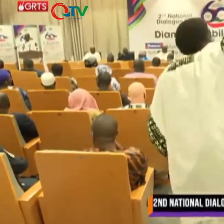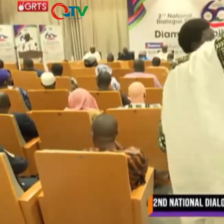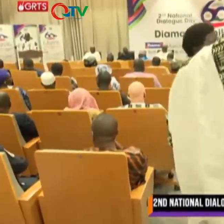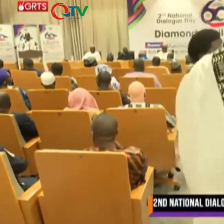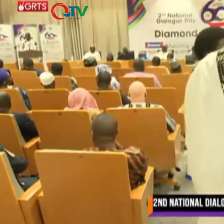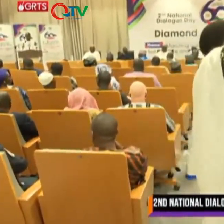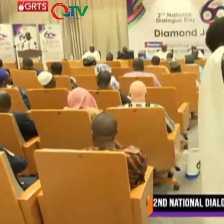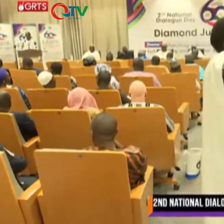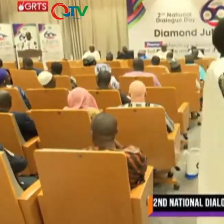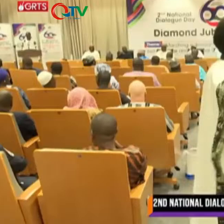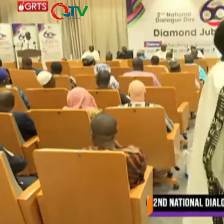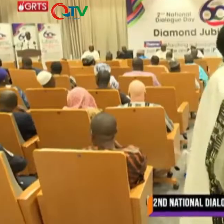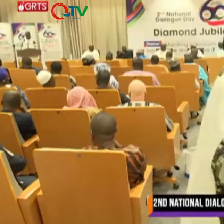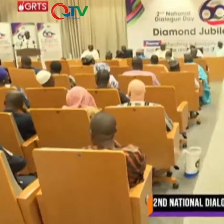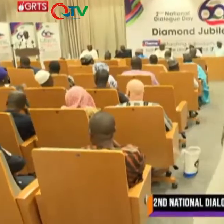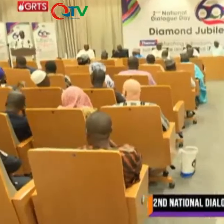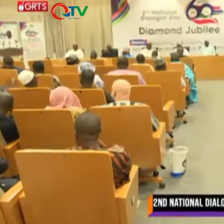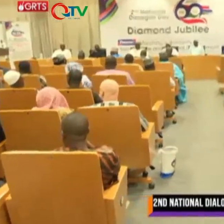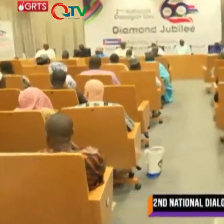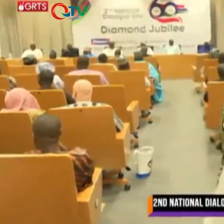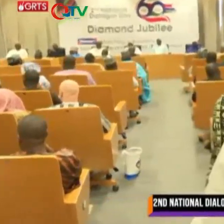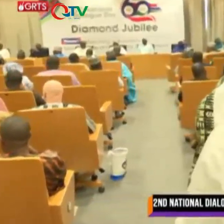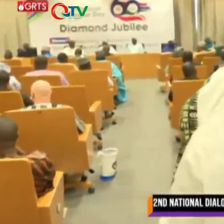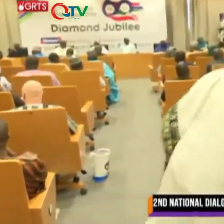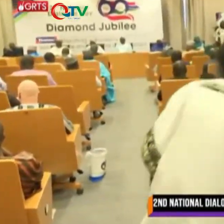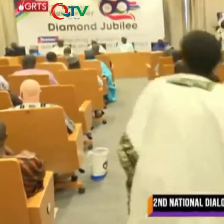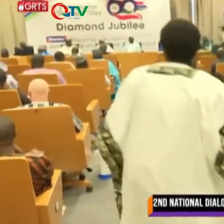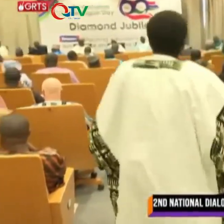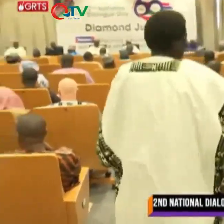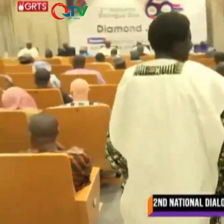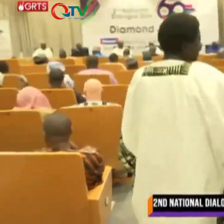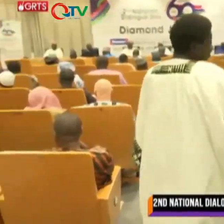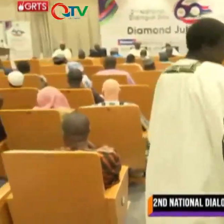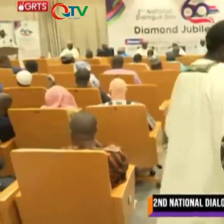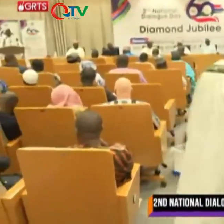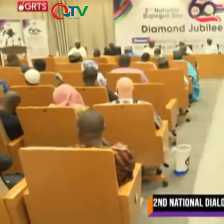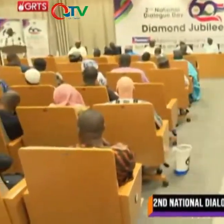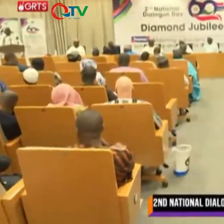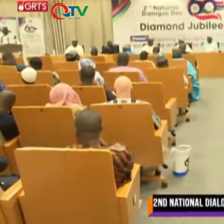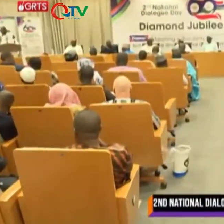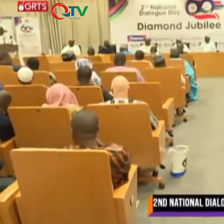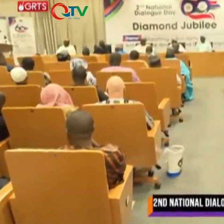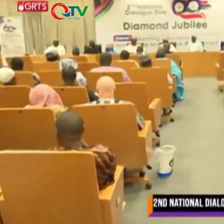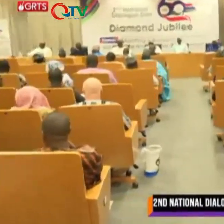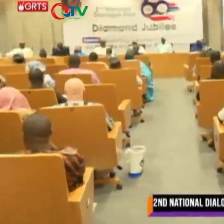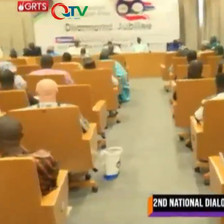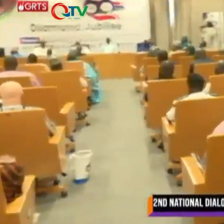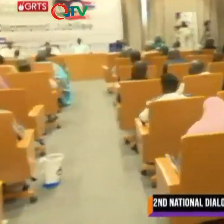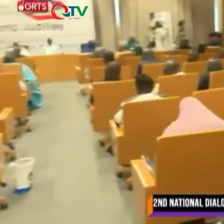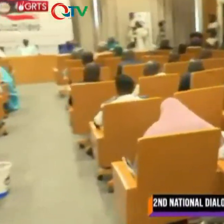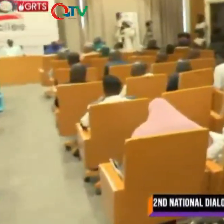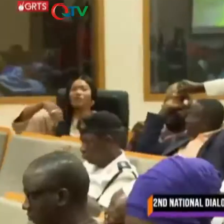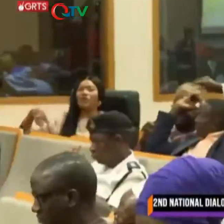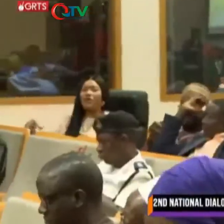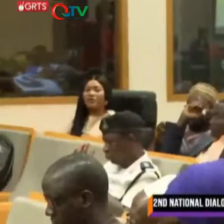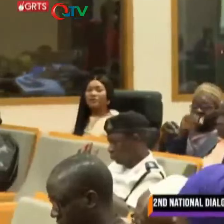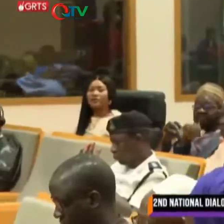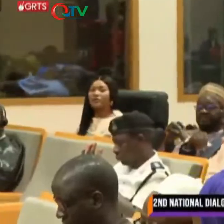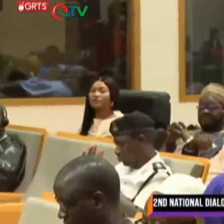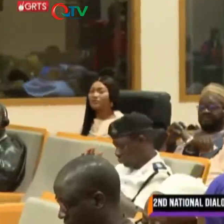mbalakamo mandinka kamo marinyolla kamo mandinka kamo minyolla kamo mandinka